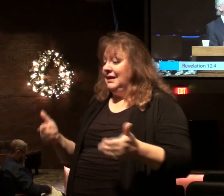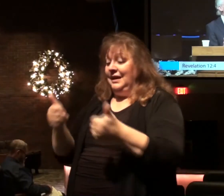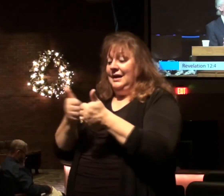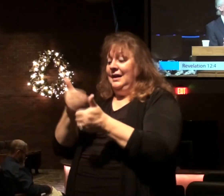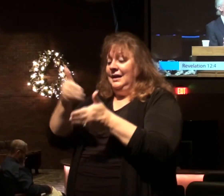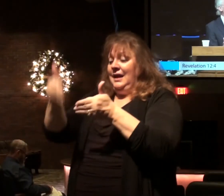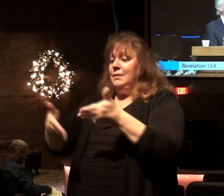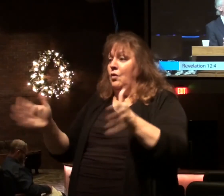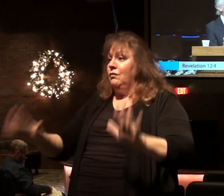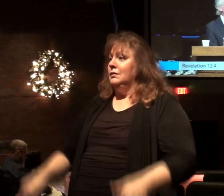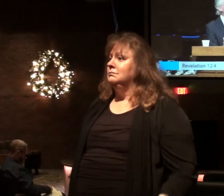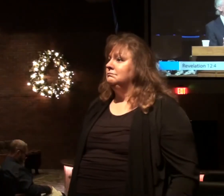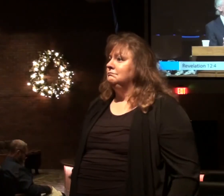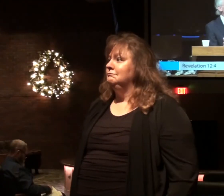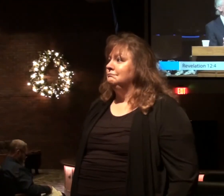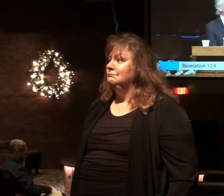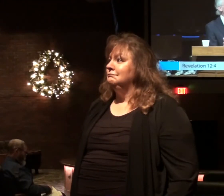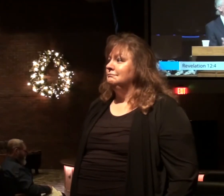over.